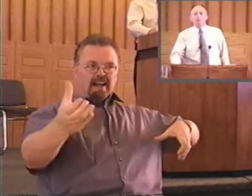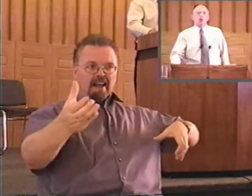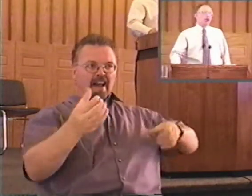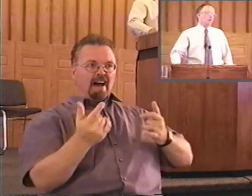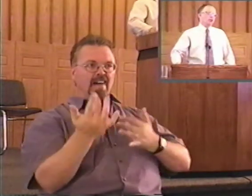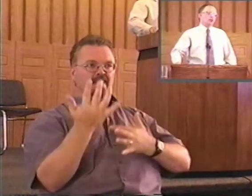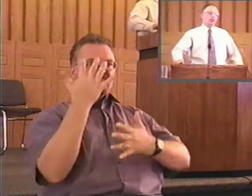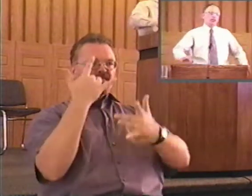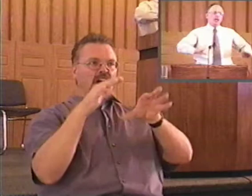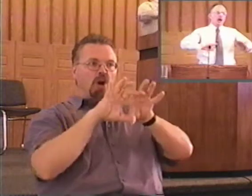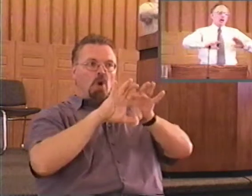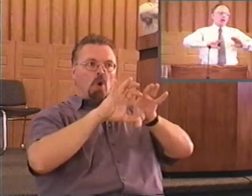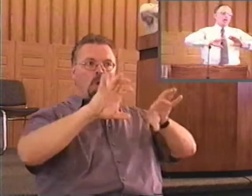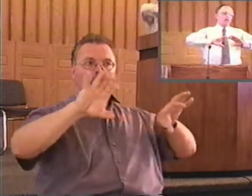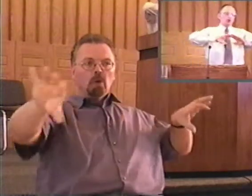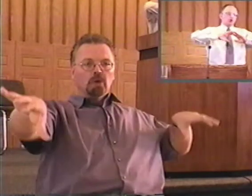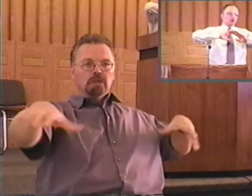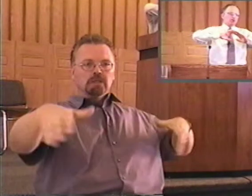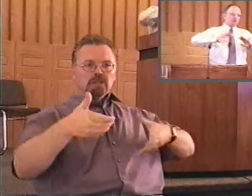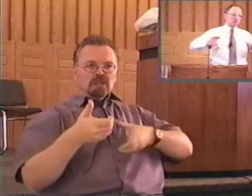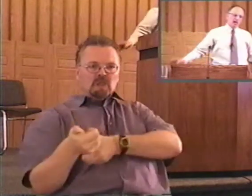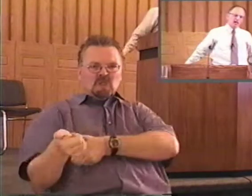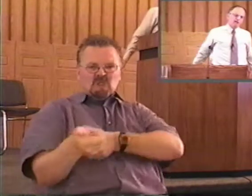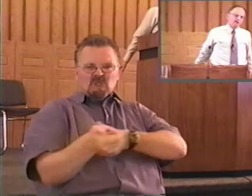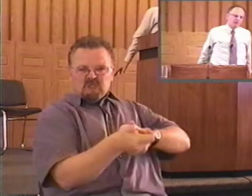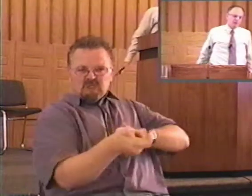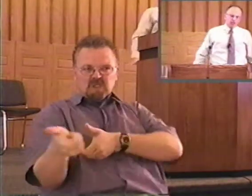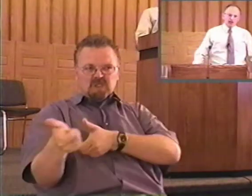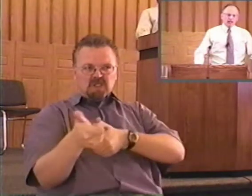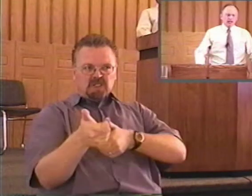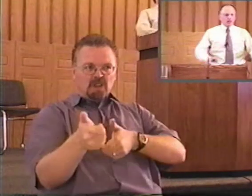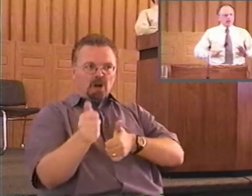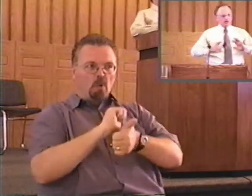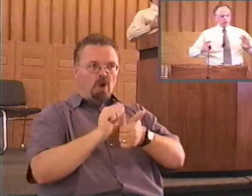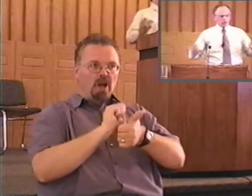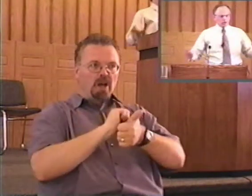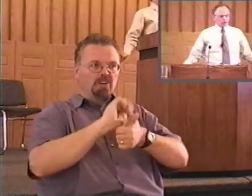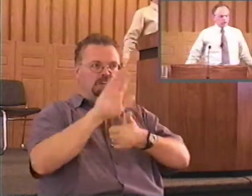all hypocrisy out of a person's life